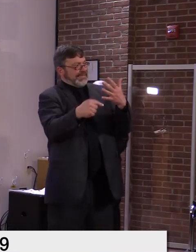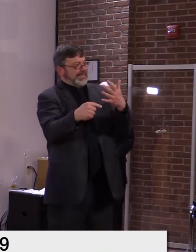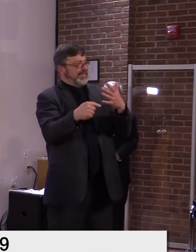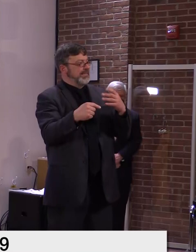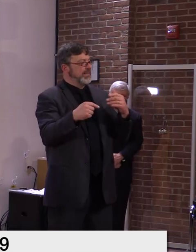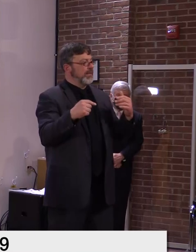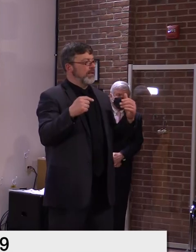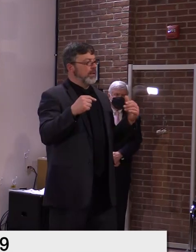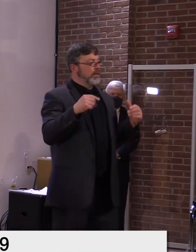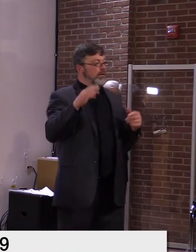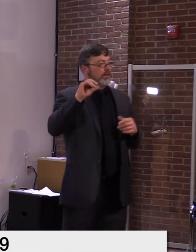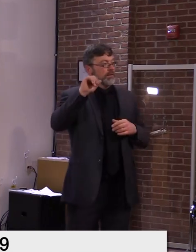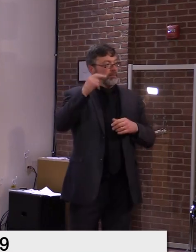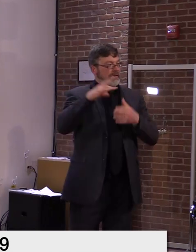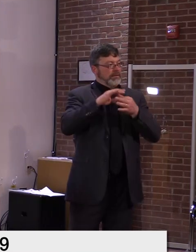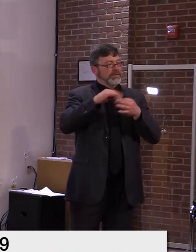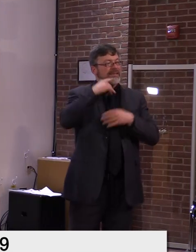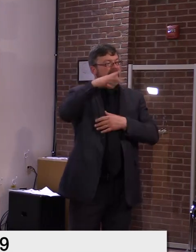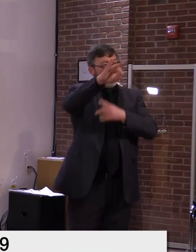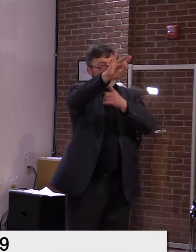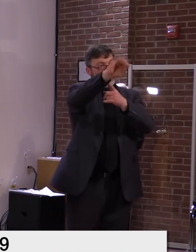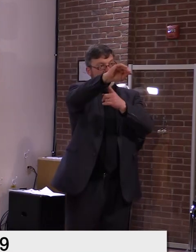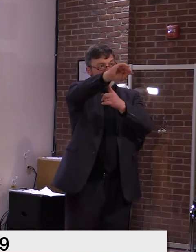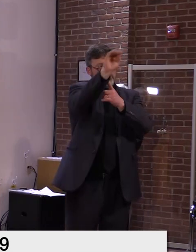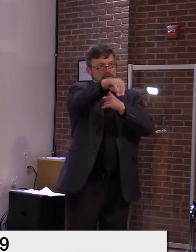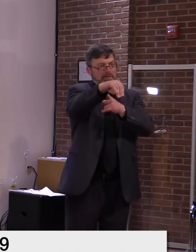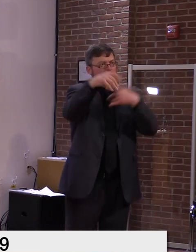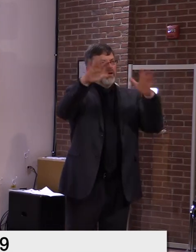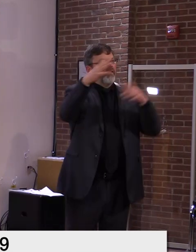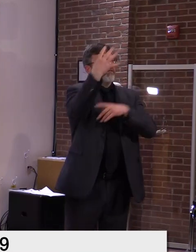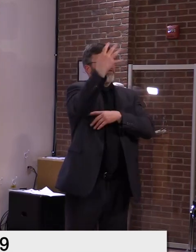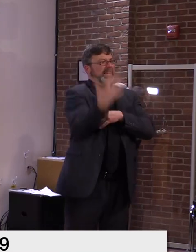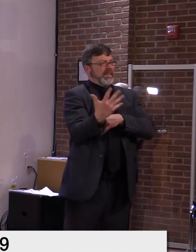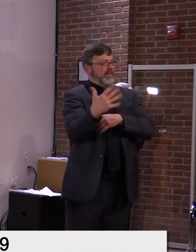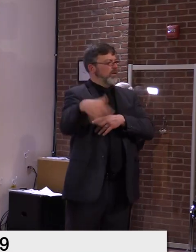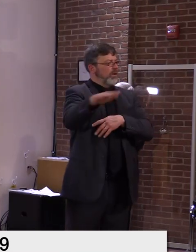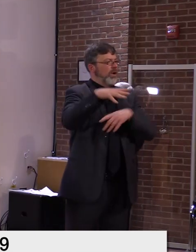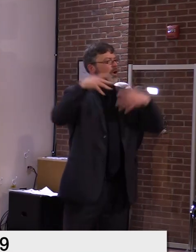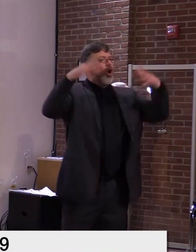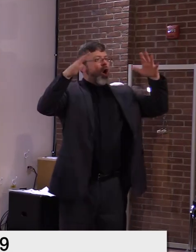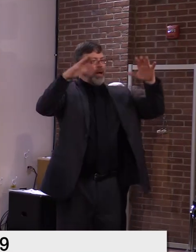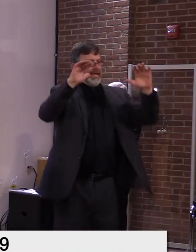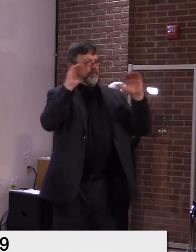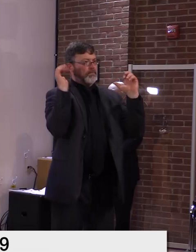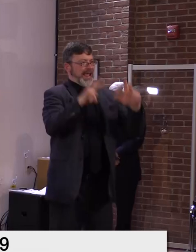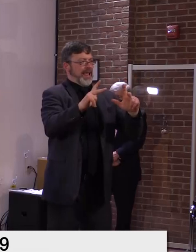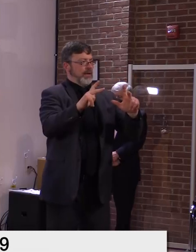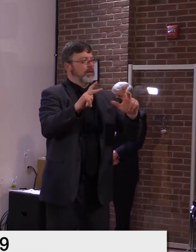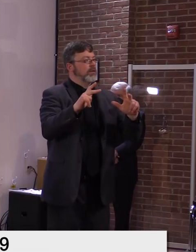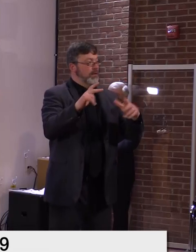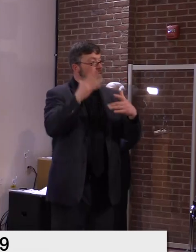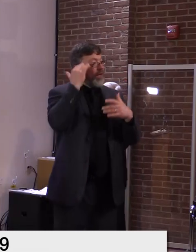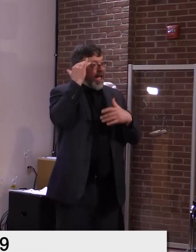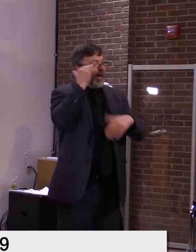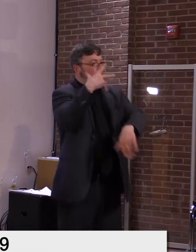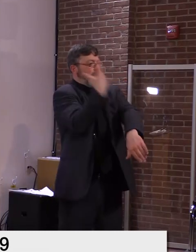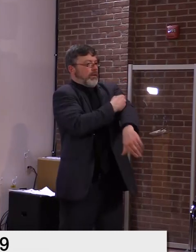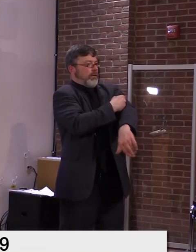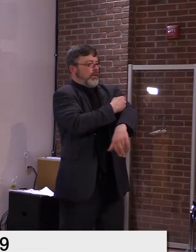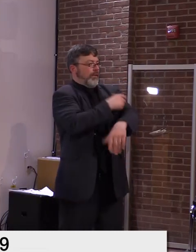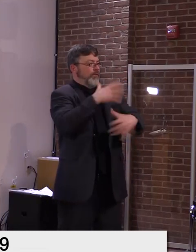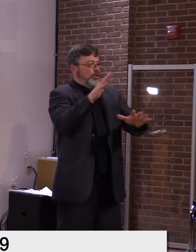80% uptake of the taking advantage of the vaccination. So that's great news for